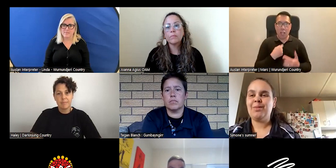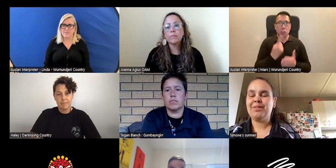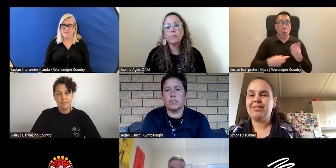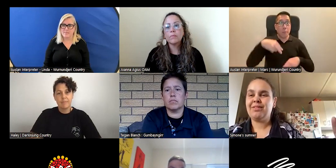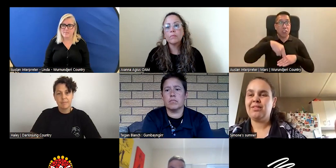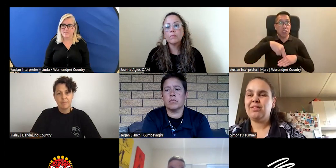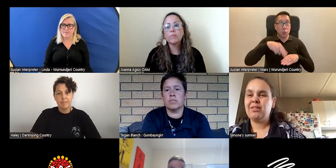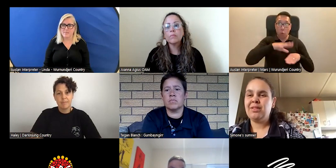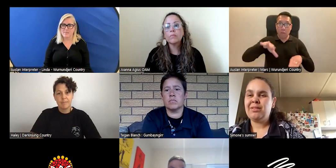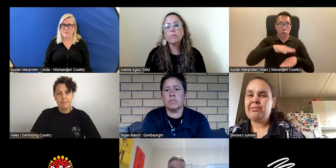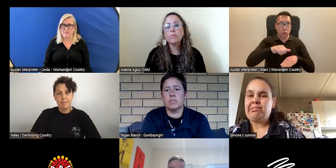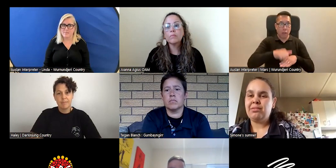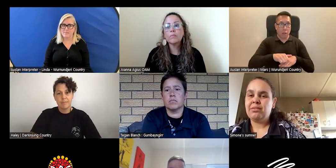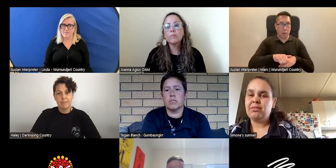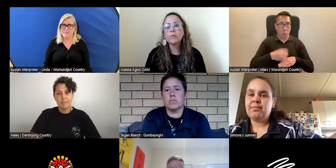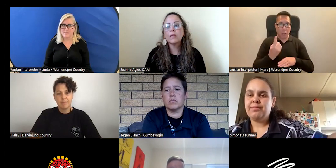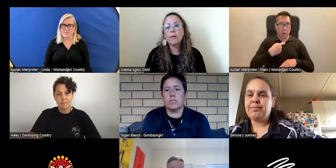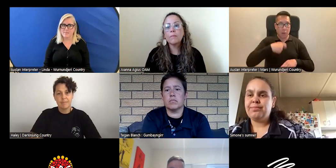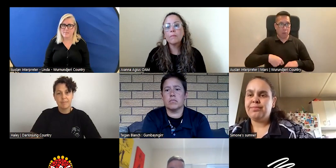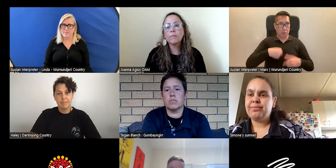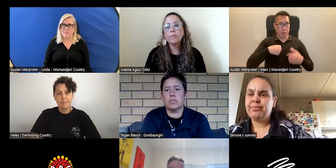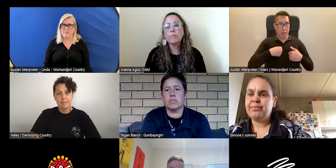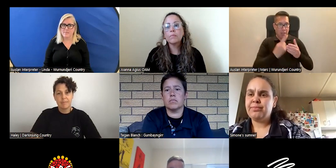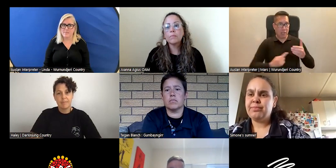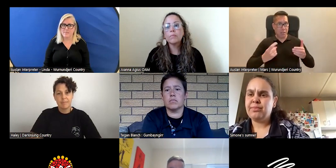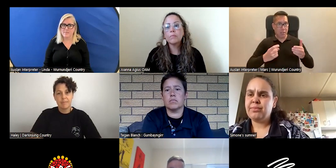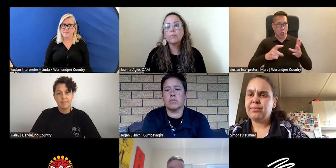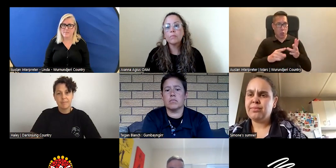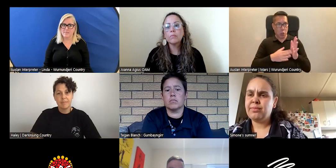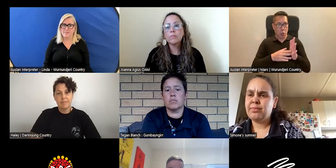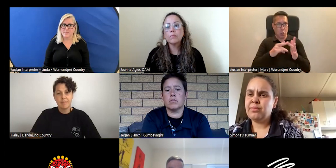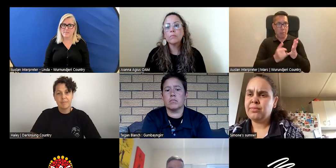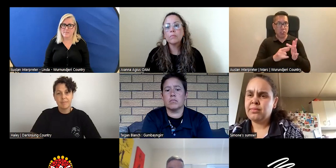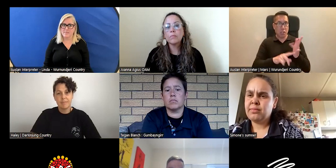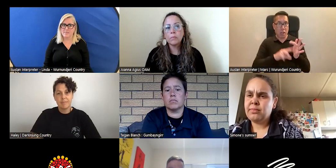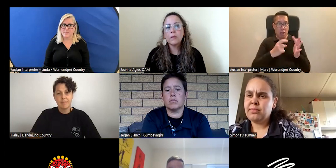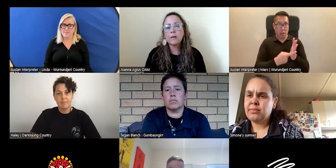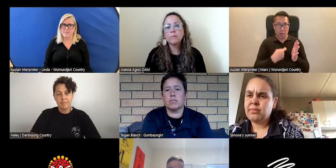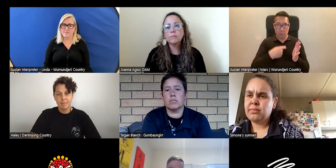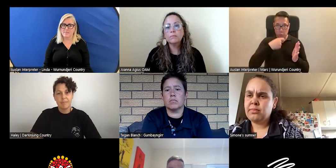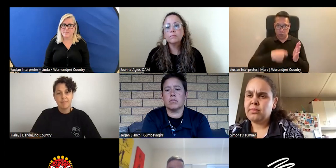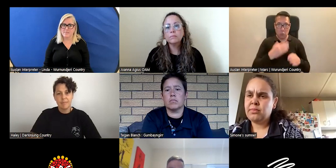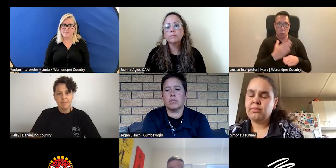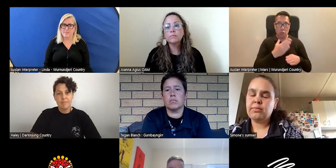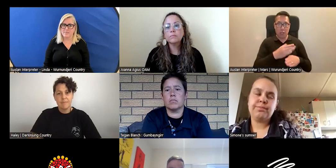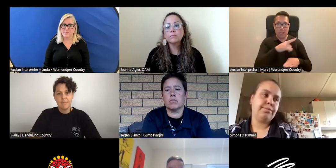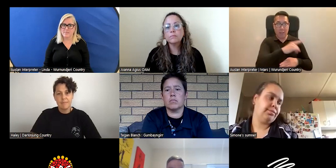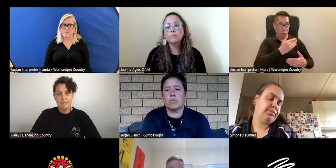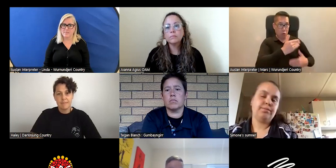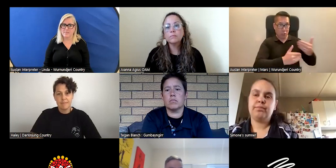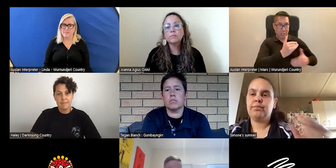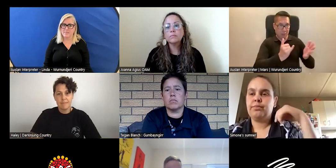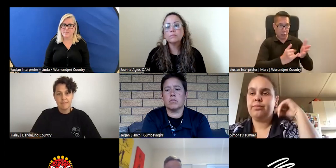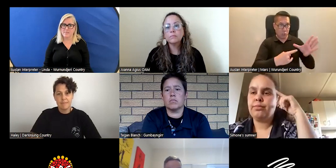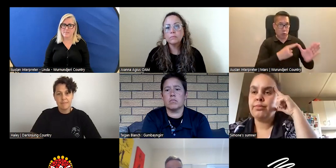country where we've got an independent commissioner working in the state process to bring a state voice